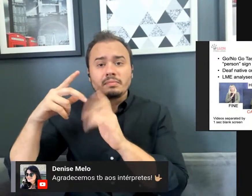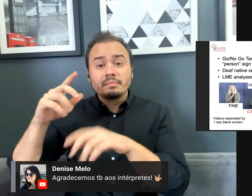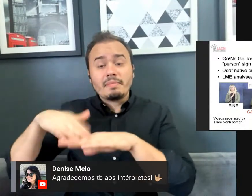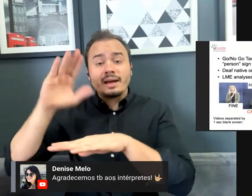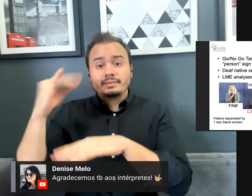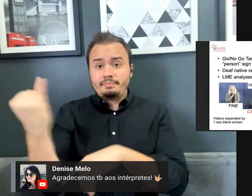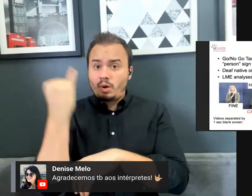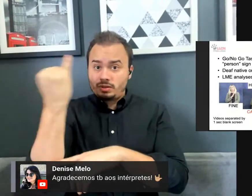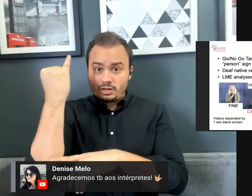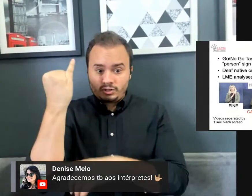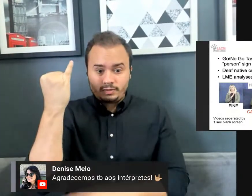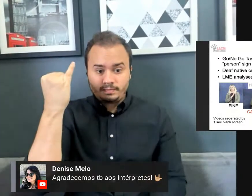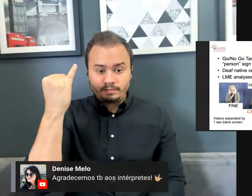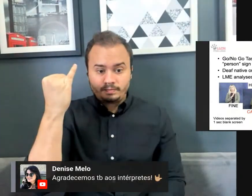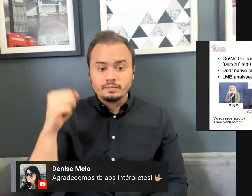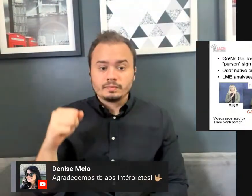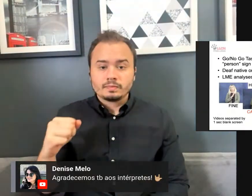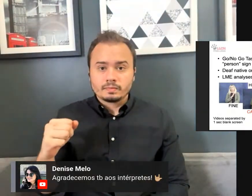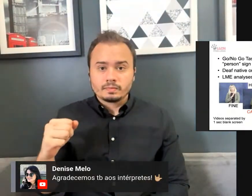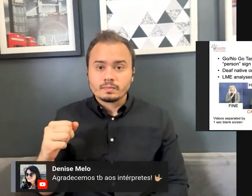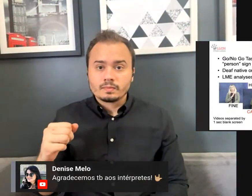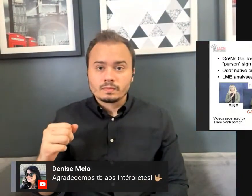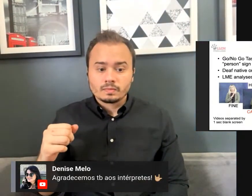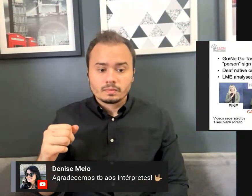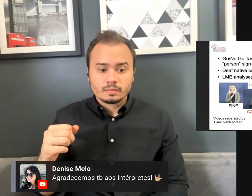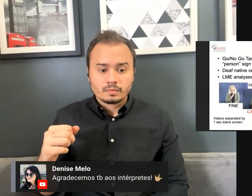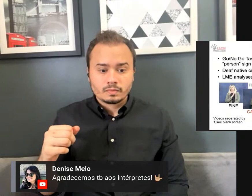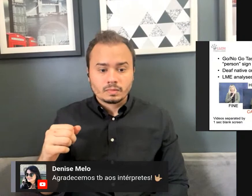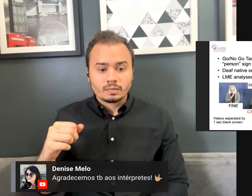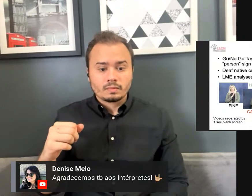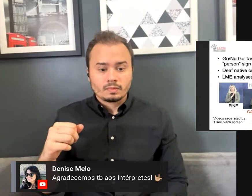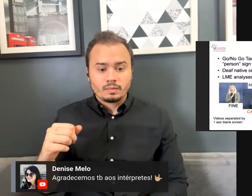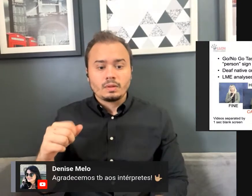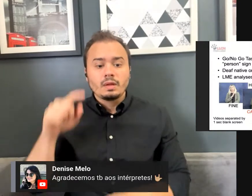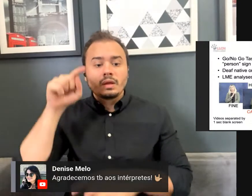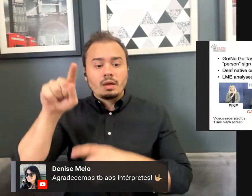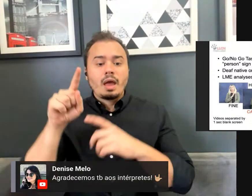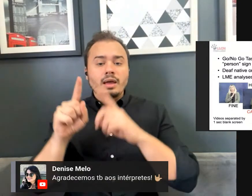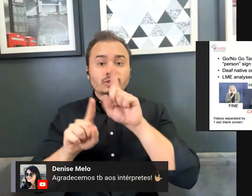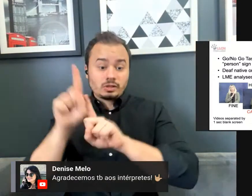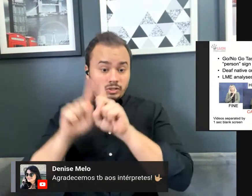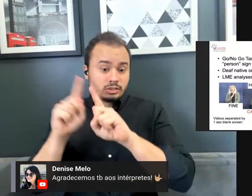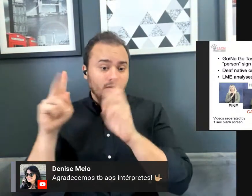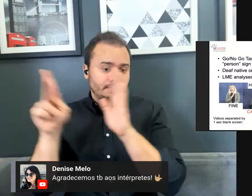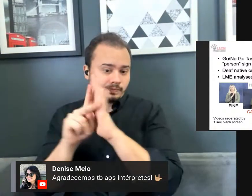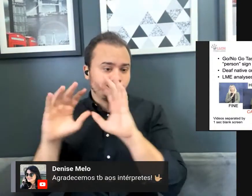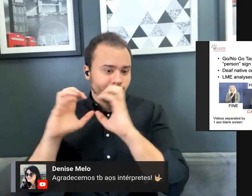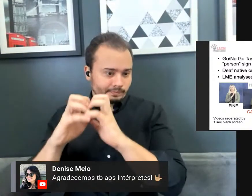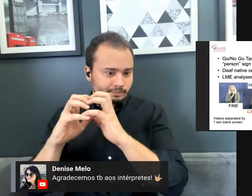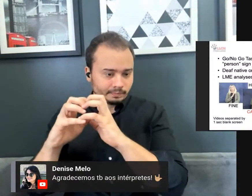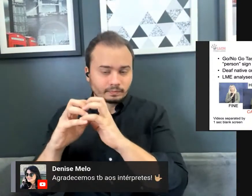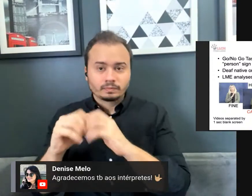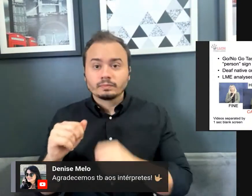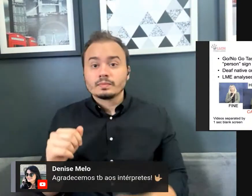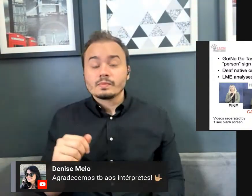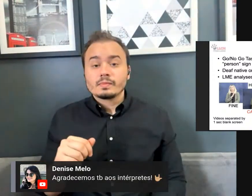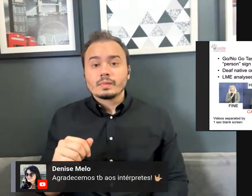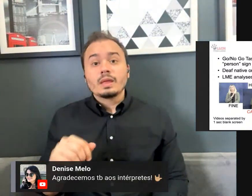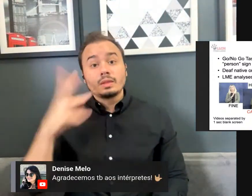the LME statistics. All right, so let me give you just some examples. So we'll first look